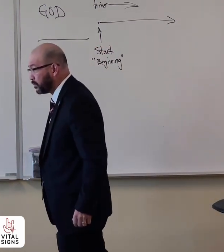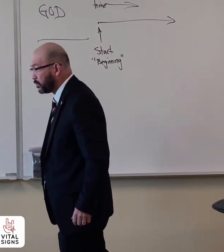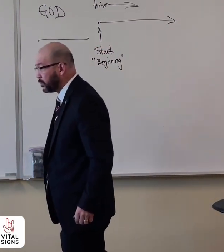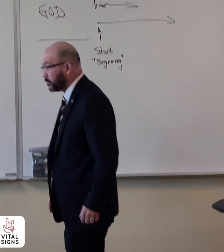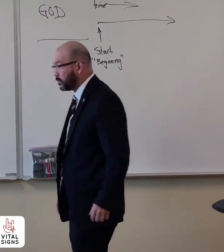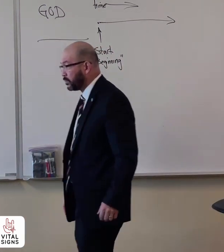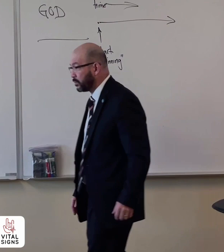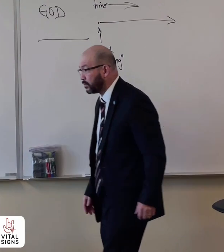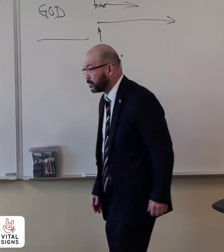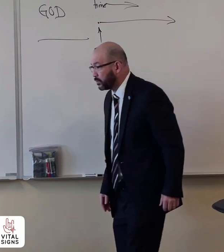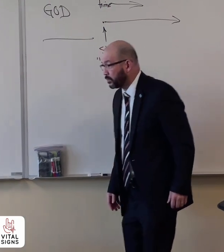Impossible.